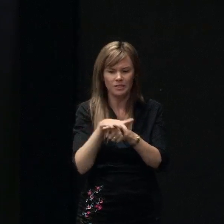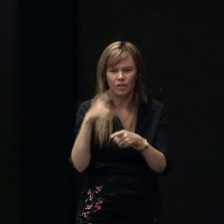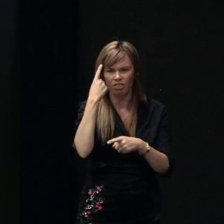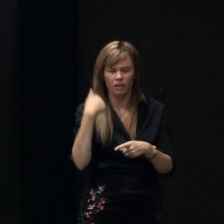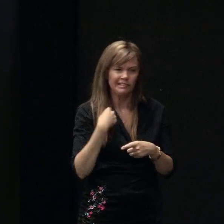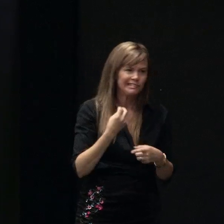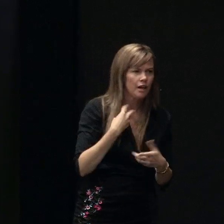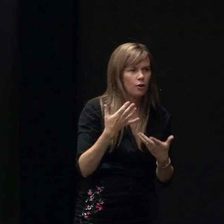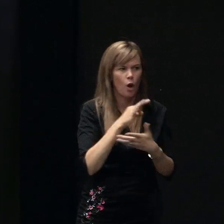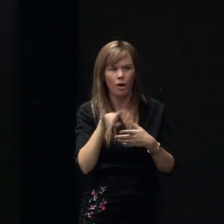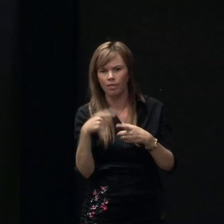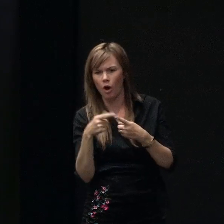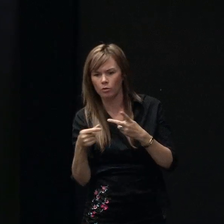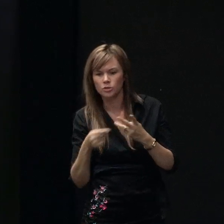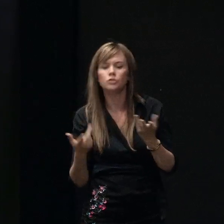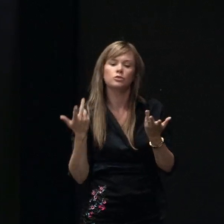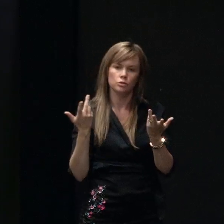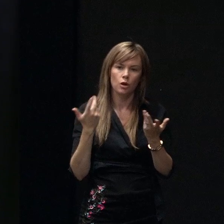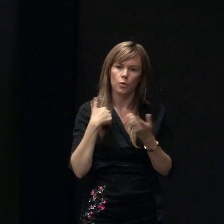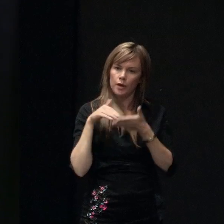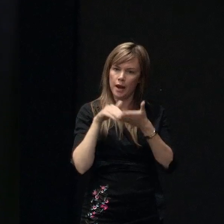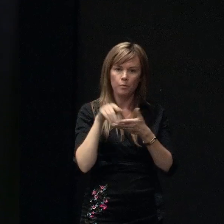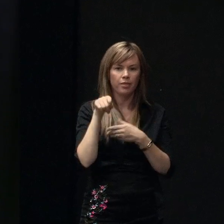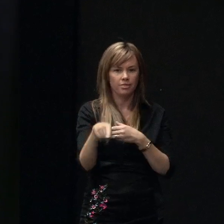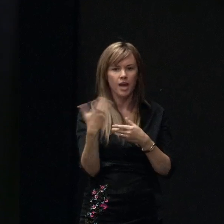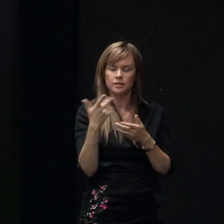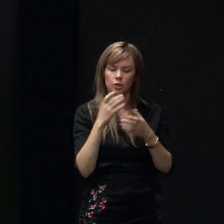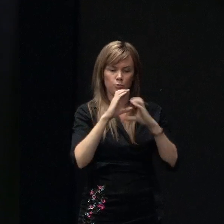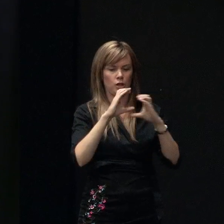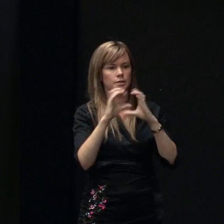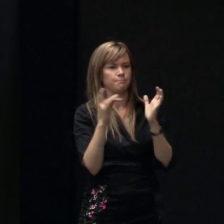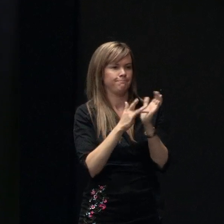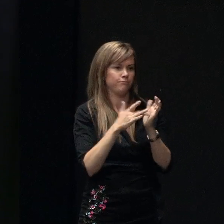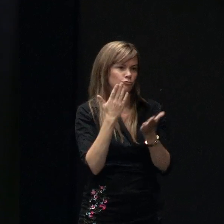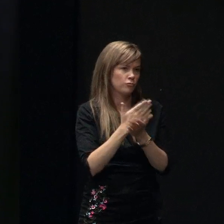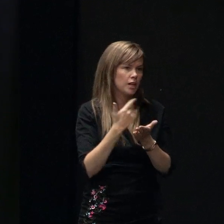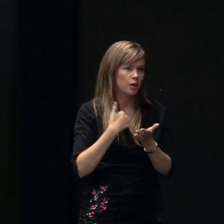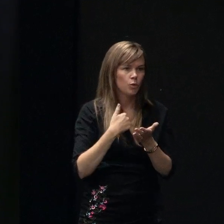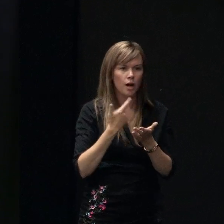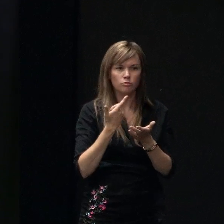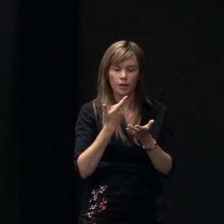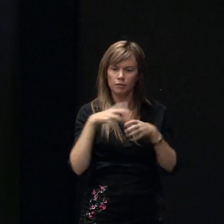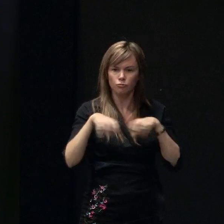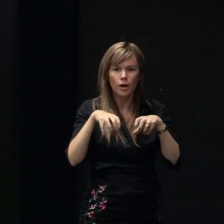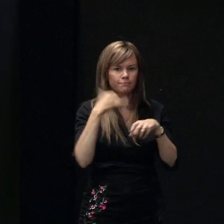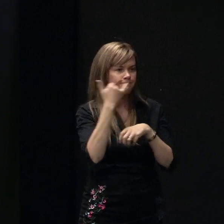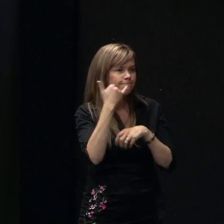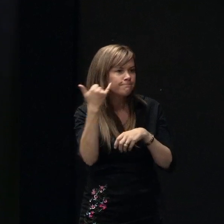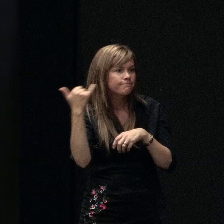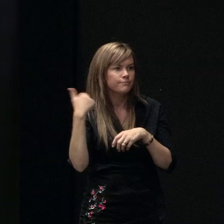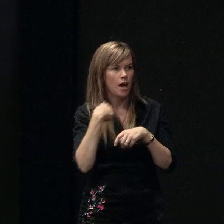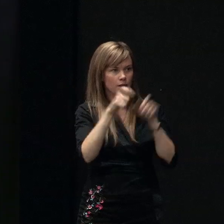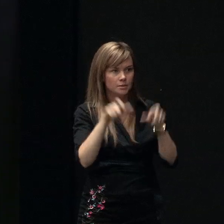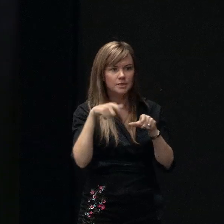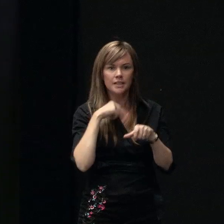options in so again communication is key we are proactively calling a lot of our customers so if you're with KiwiBank and we haven't called you